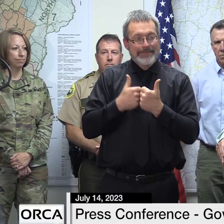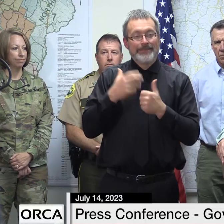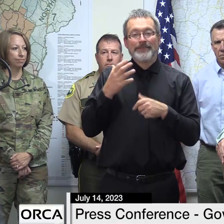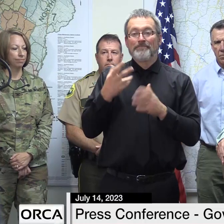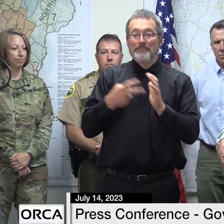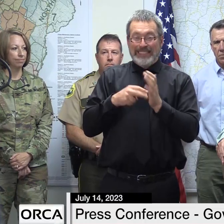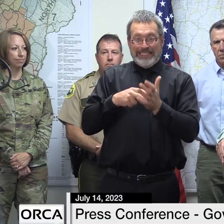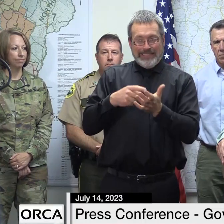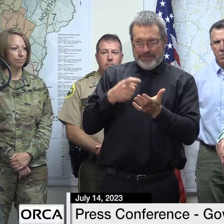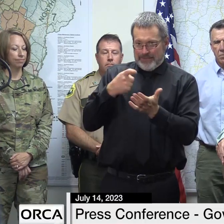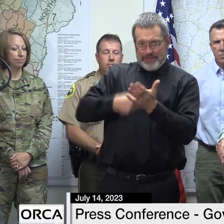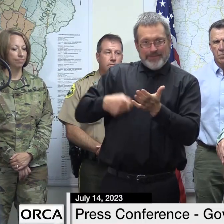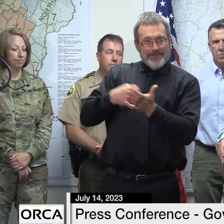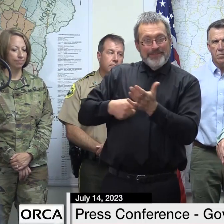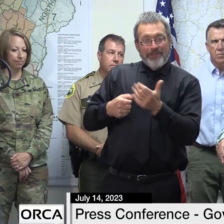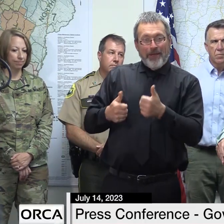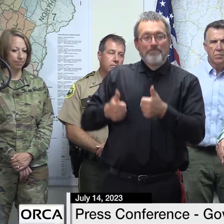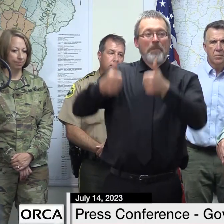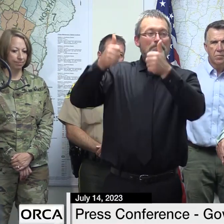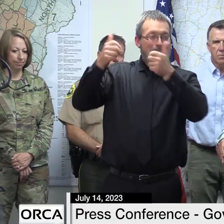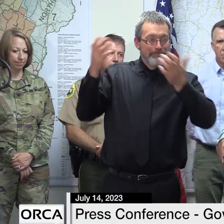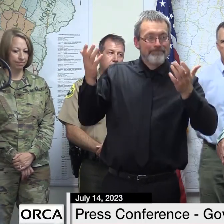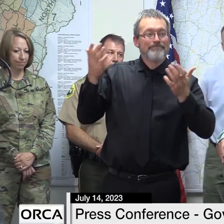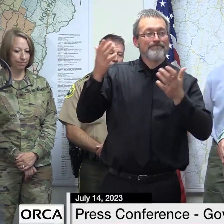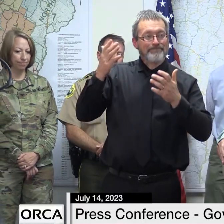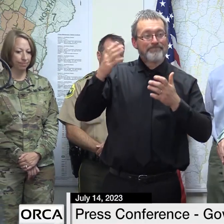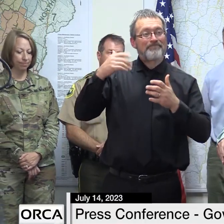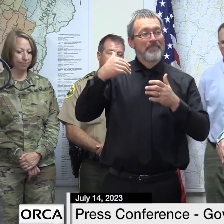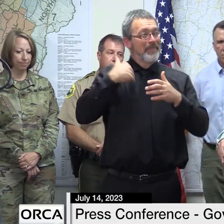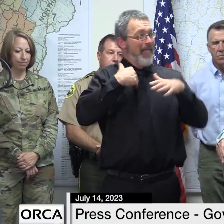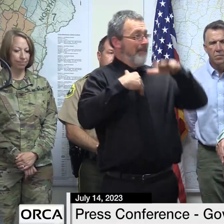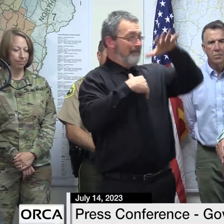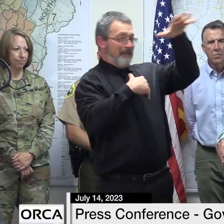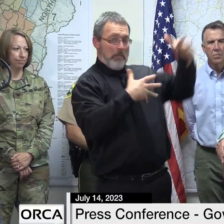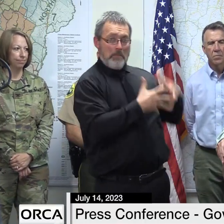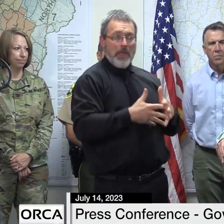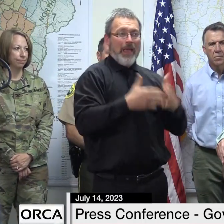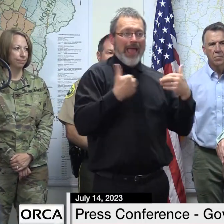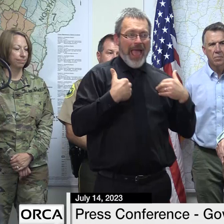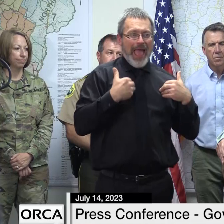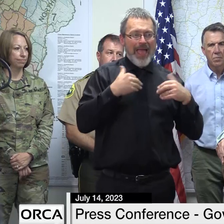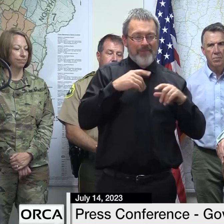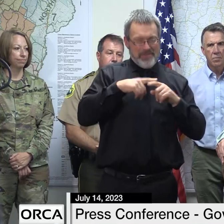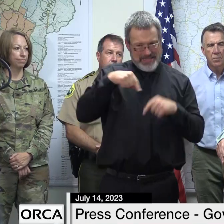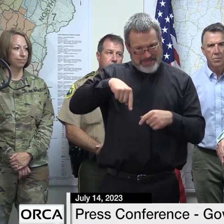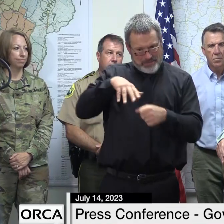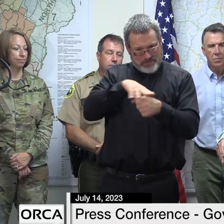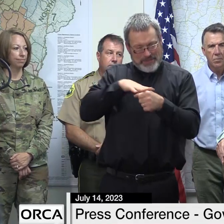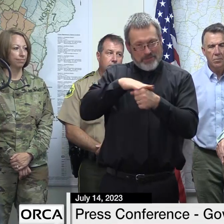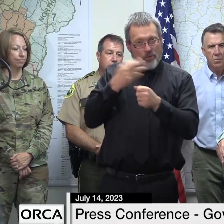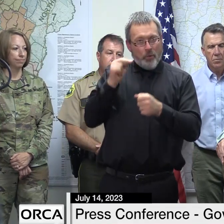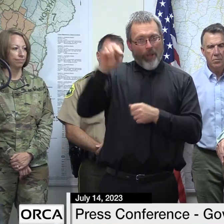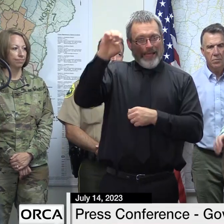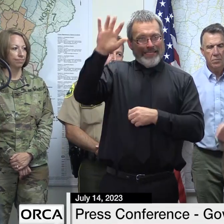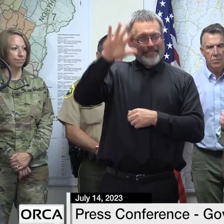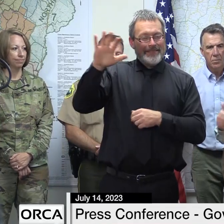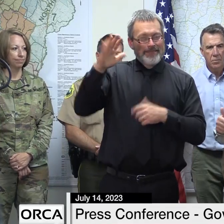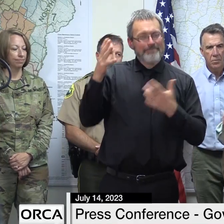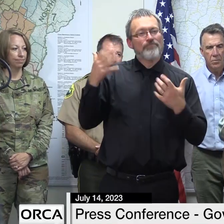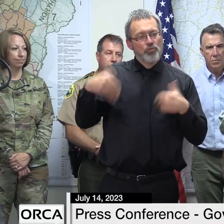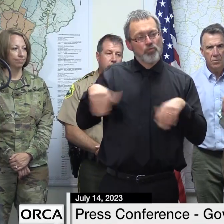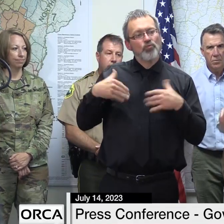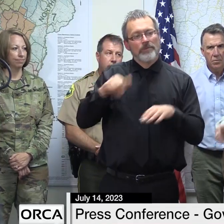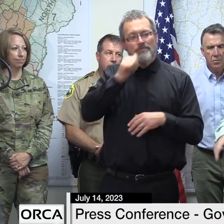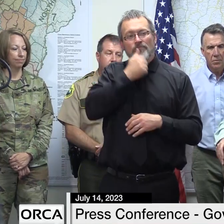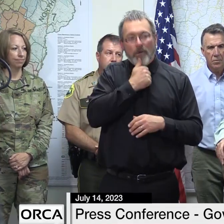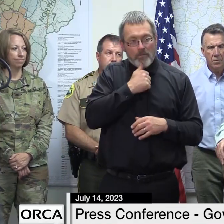We've got a national system. We probably should have a regional system, but a lot of people are working on that. Vermont can produce a lot of great food for